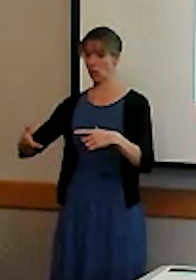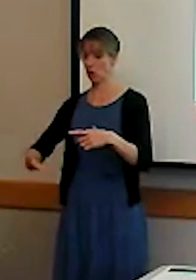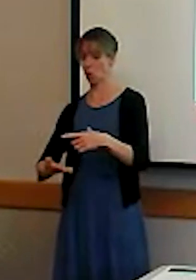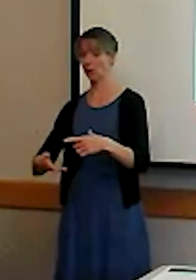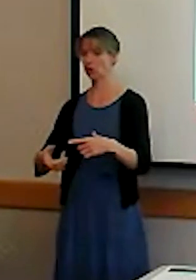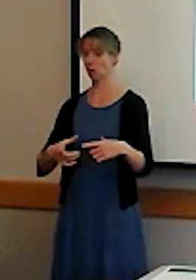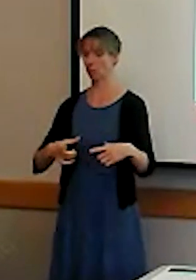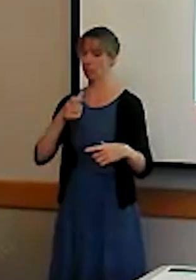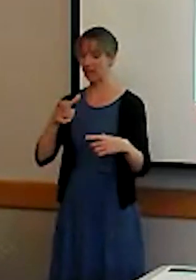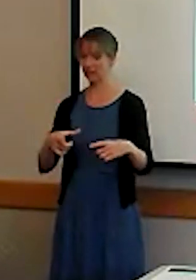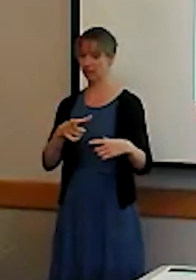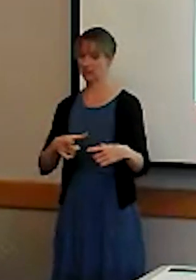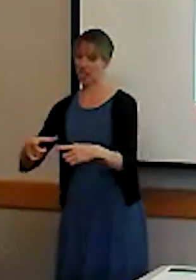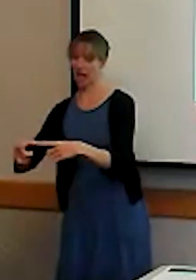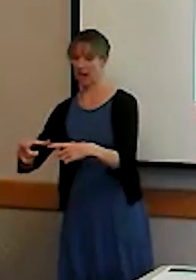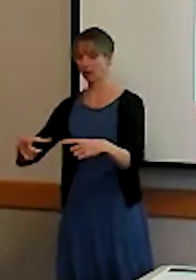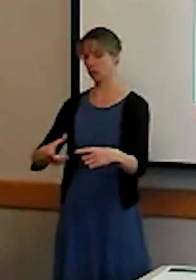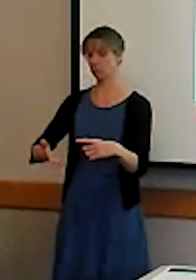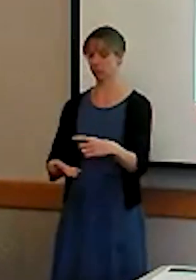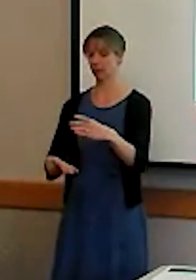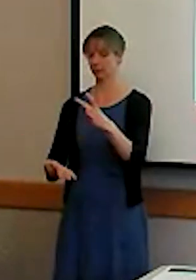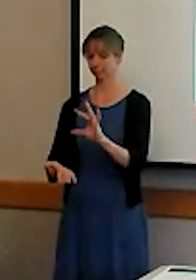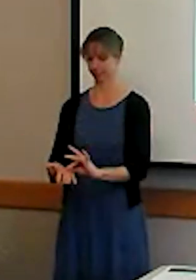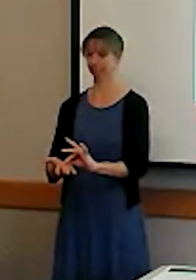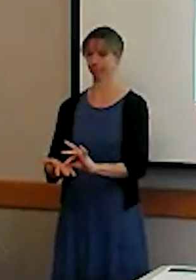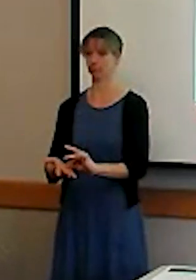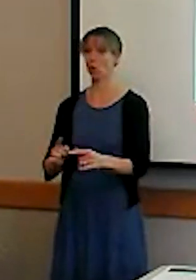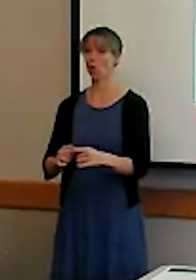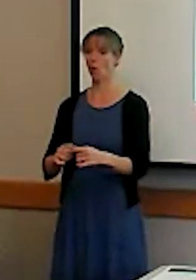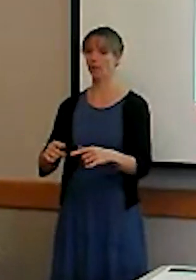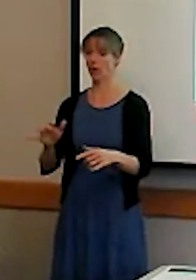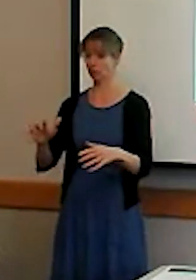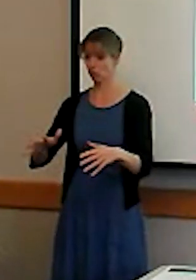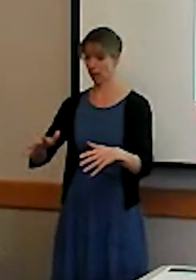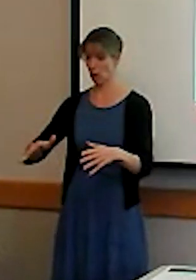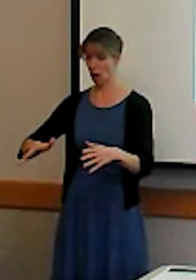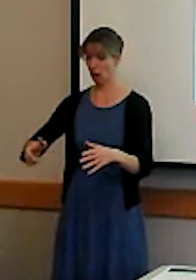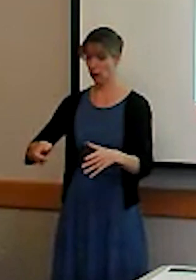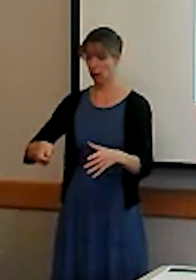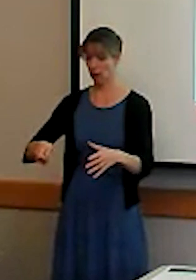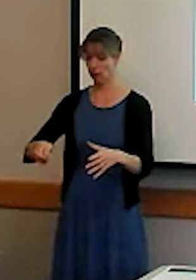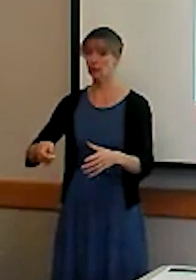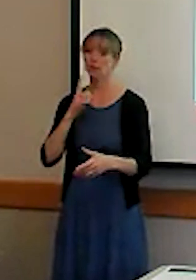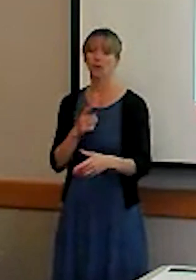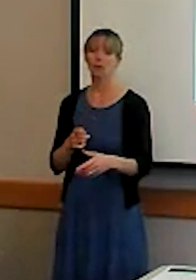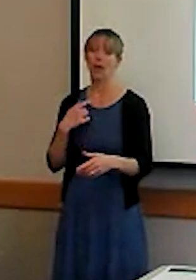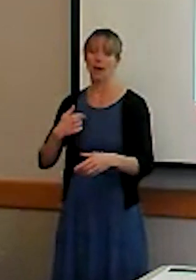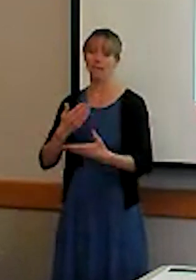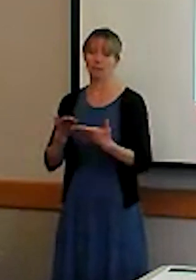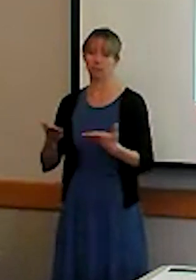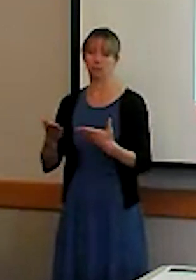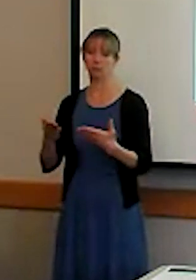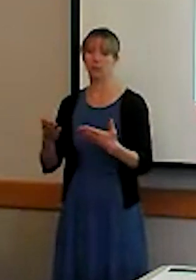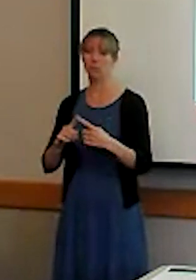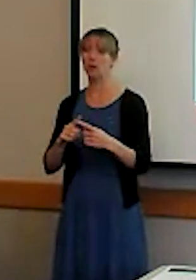doesn't slide if you have tremors or you're moving quickly. So these are things we have in inventory, but also make